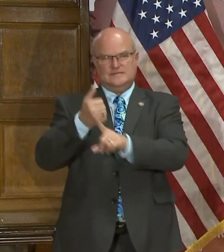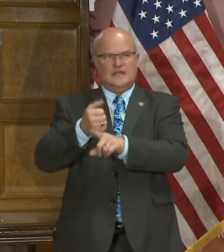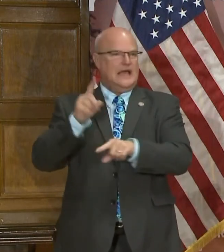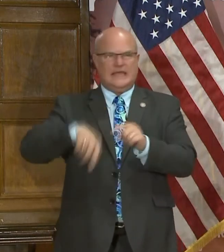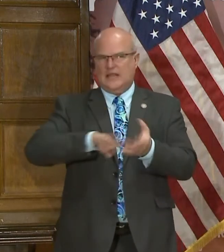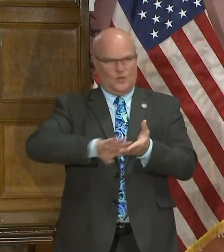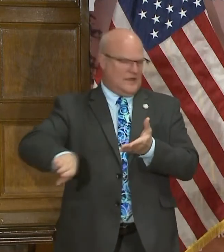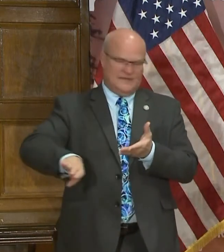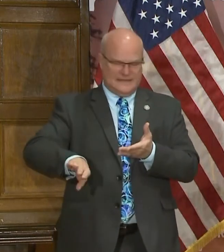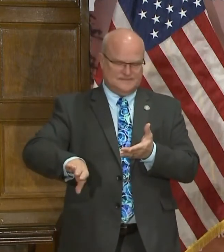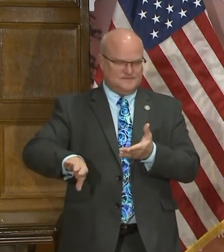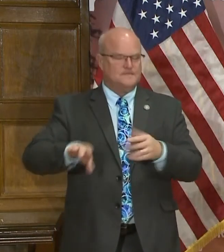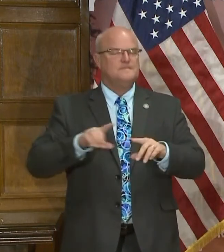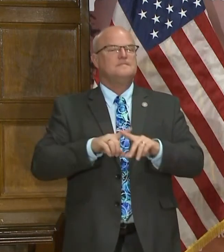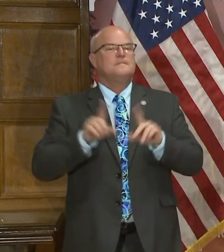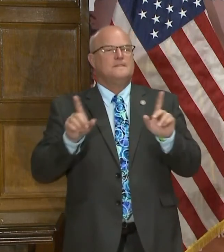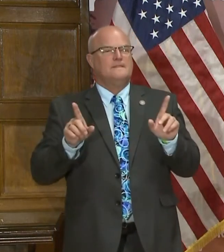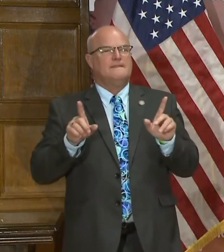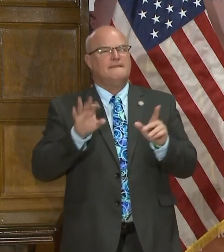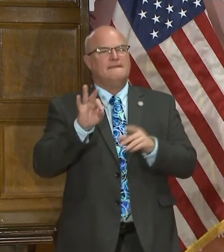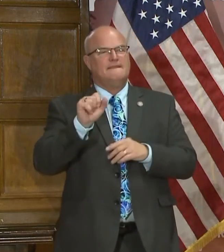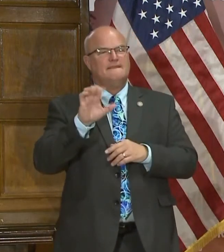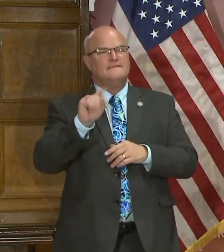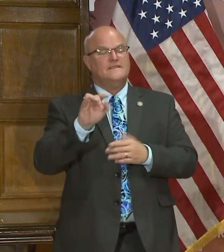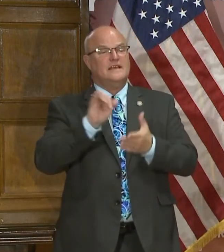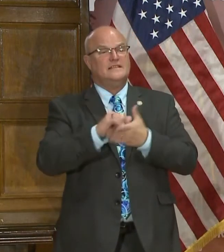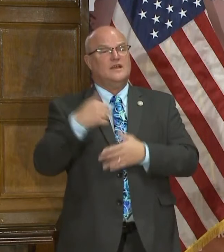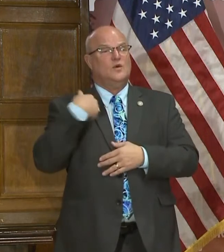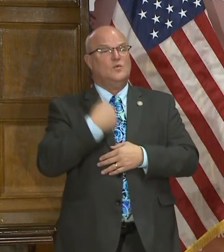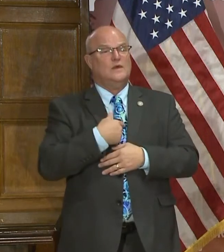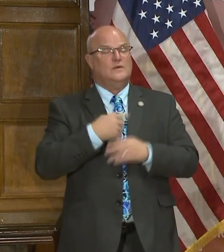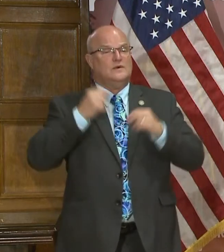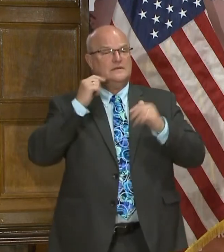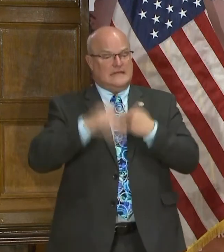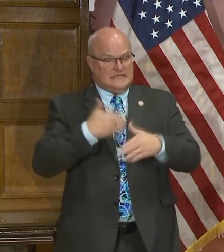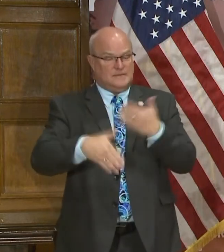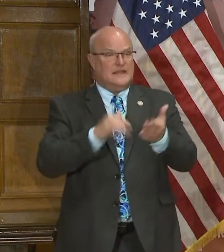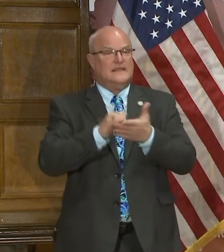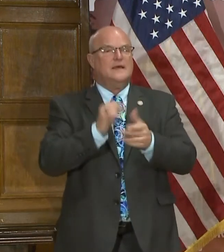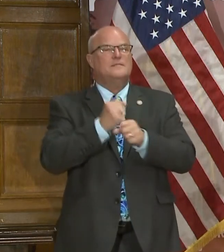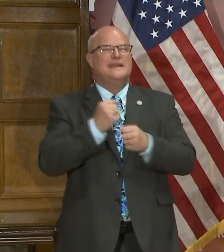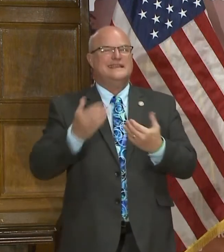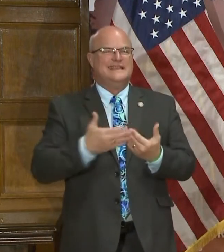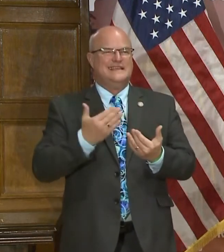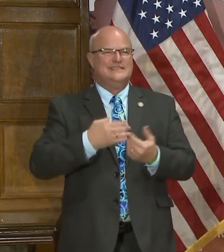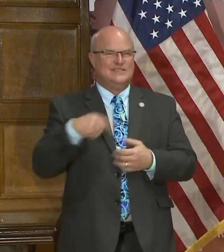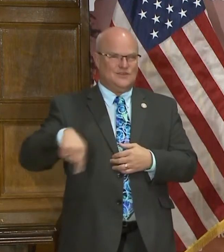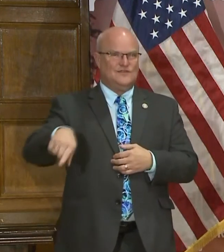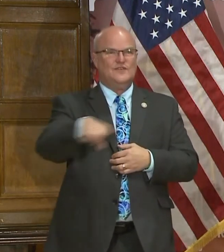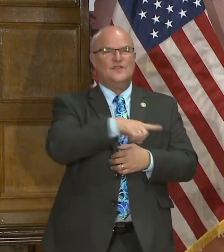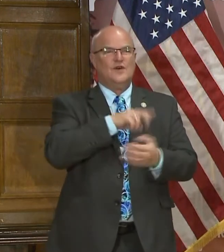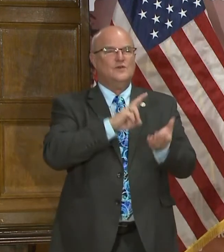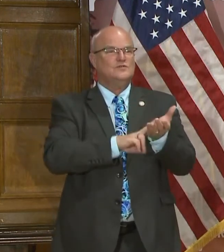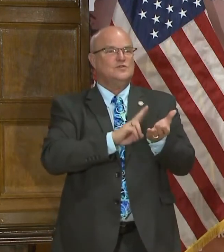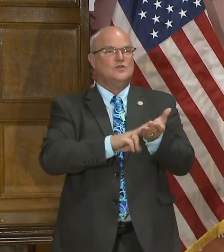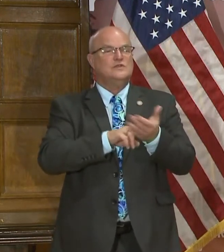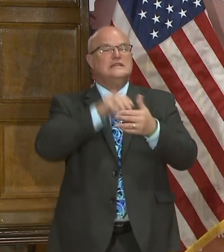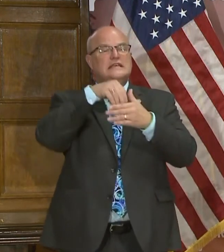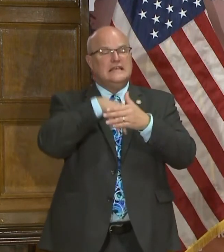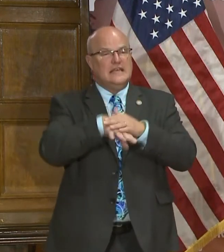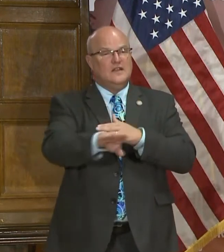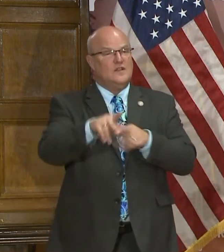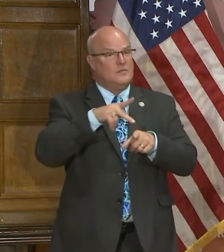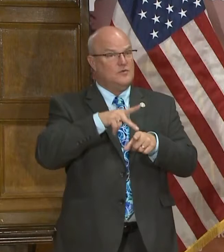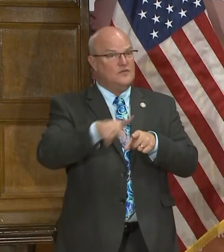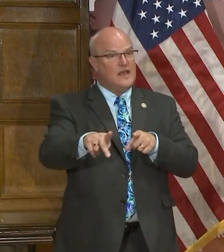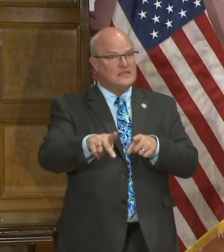be waived, but the fact that we will expedite that will make it easier for those nurses to enter the